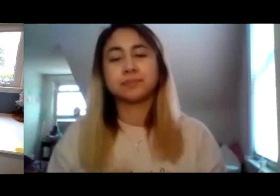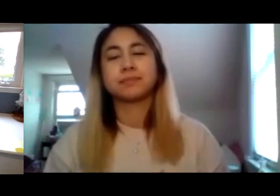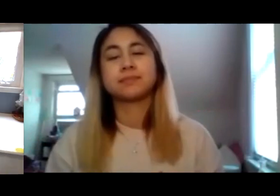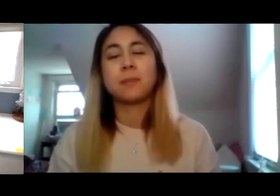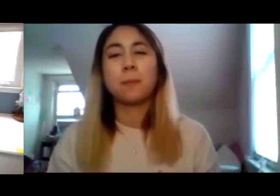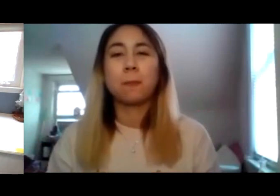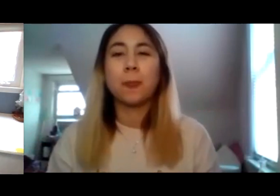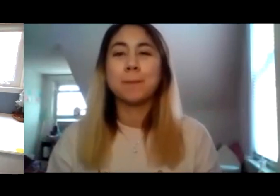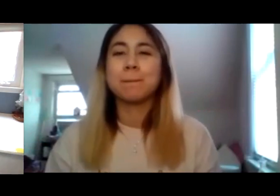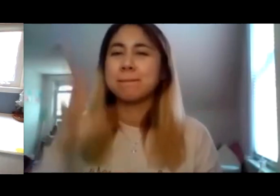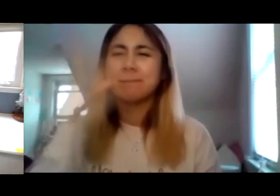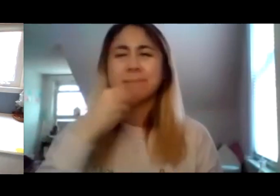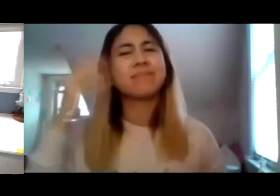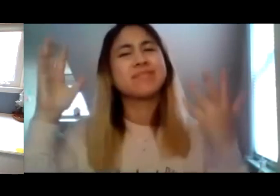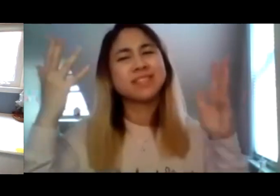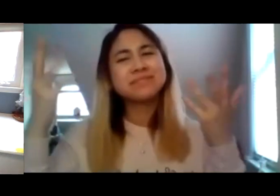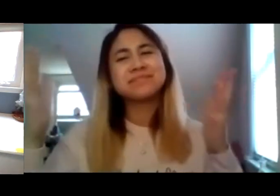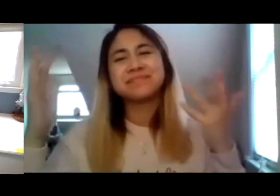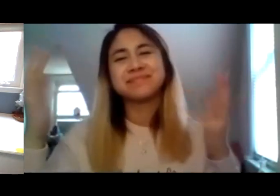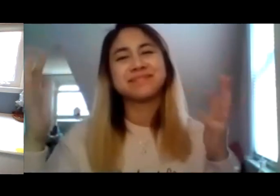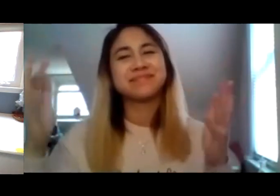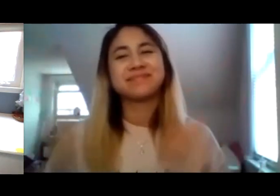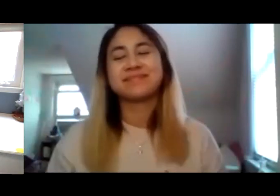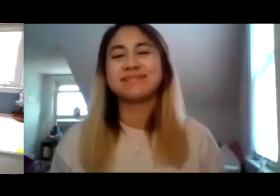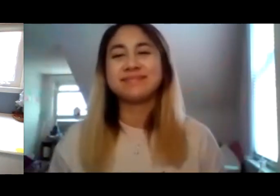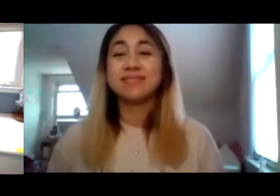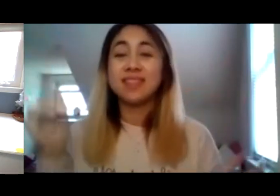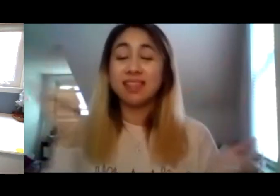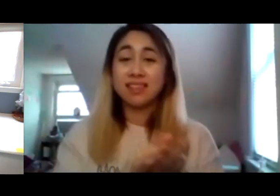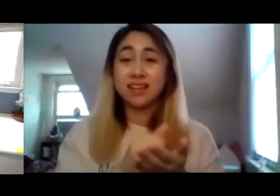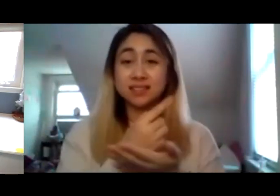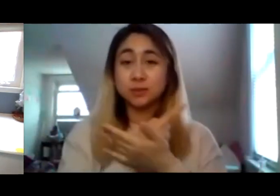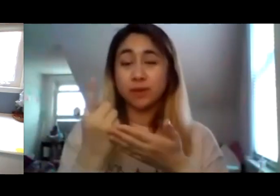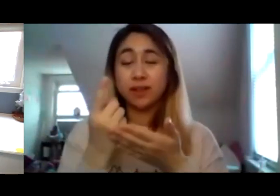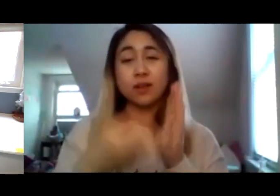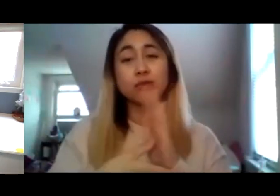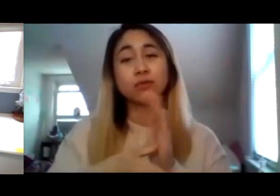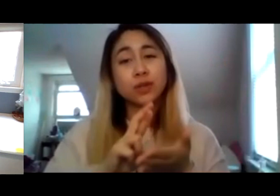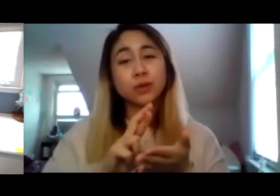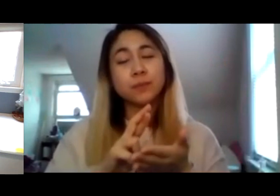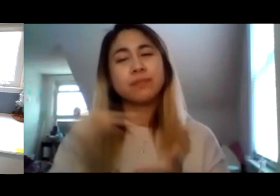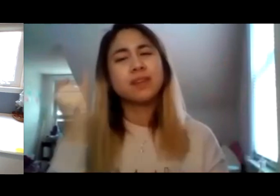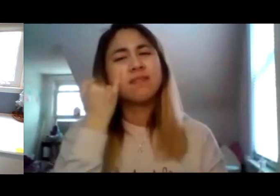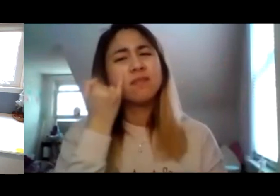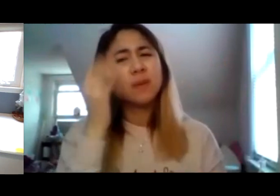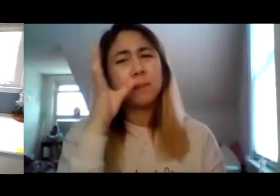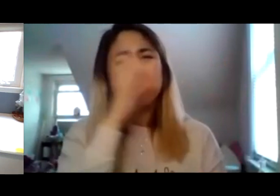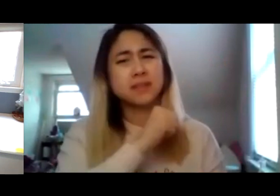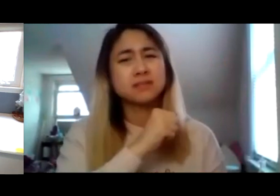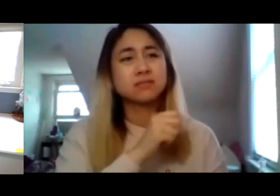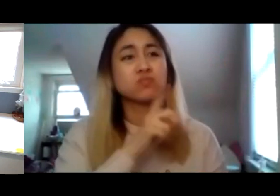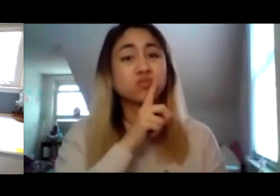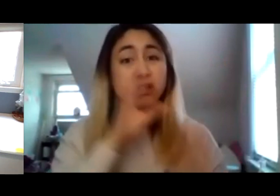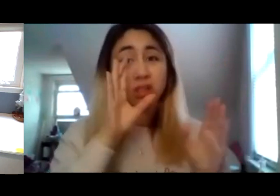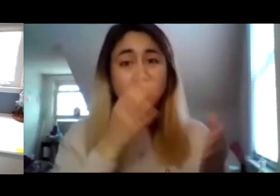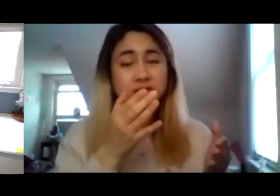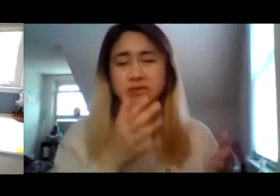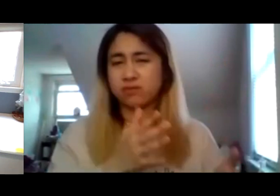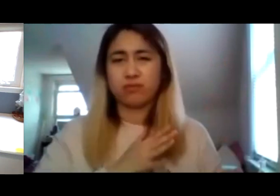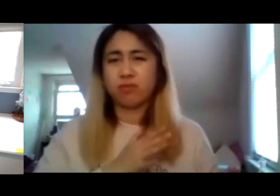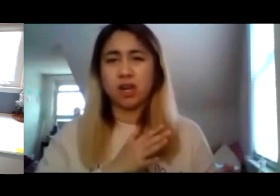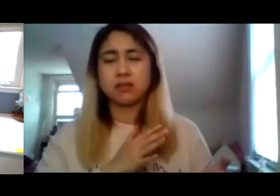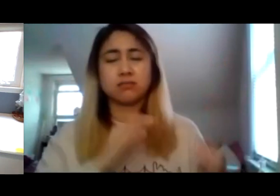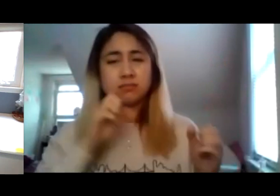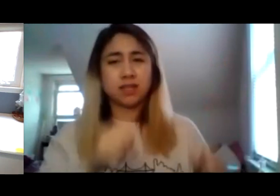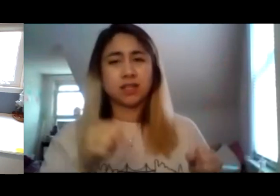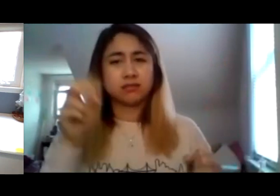Beautiful. All right, everybody. So that's our weekly review. If you missed any of the actual classes, you can always check them